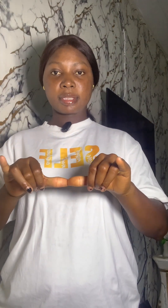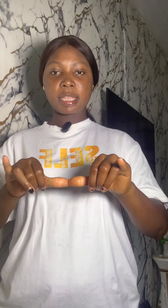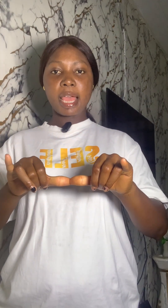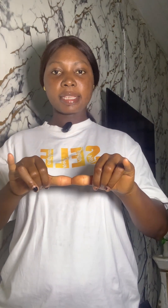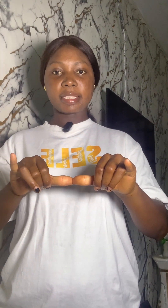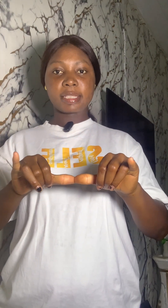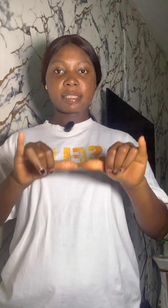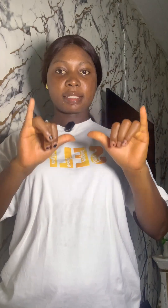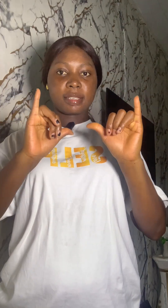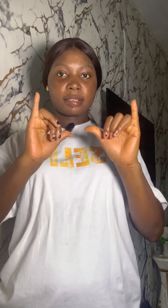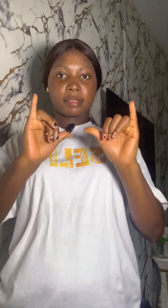size,